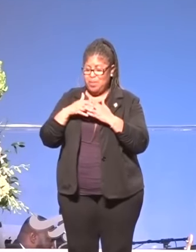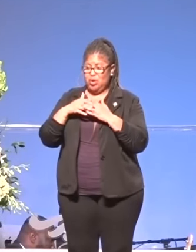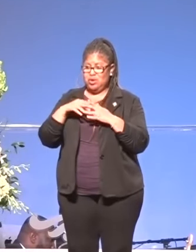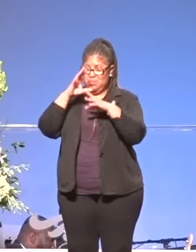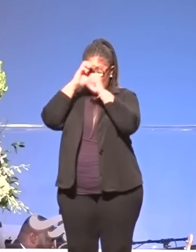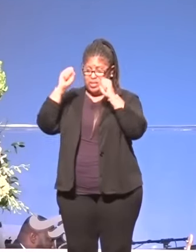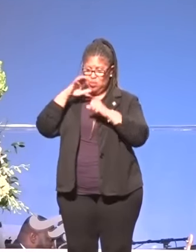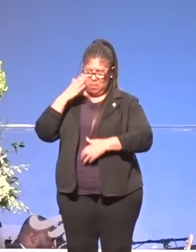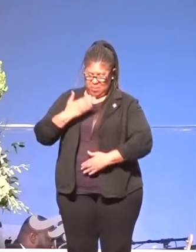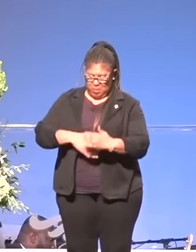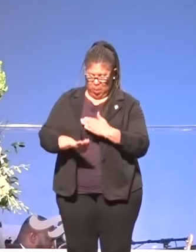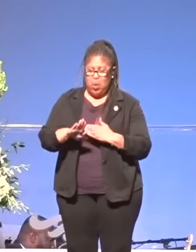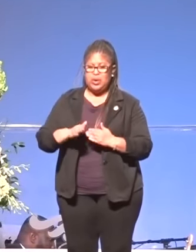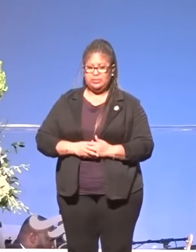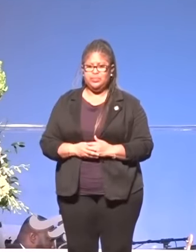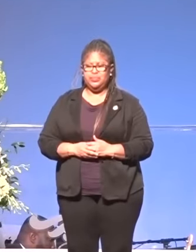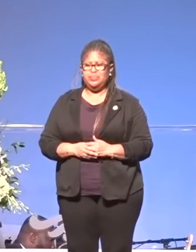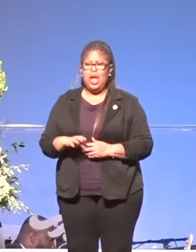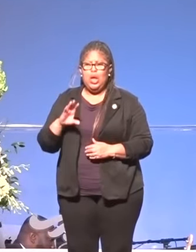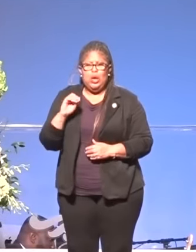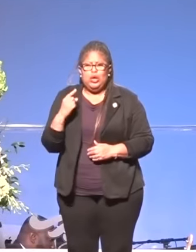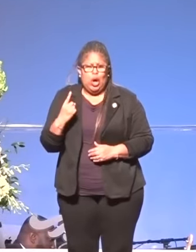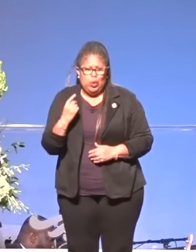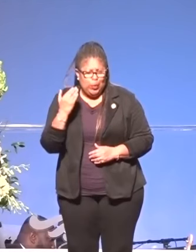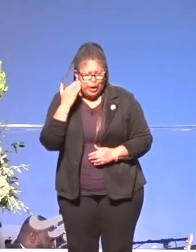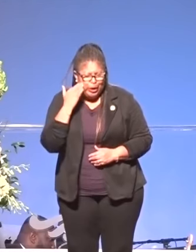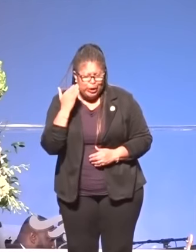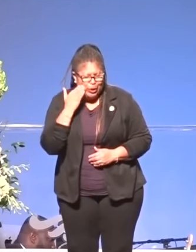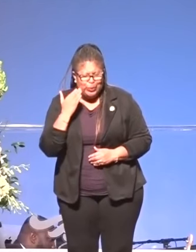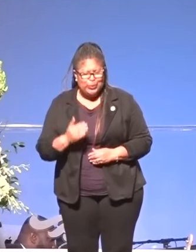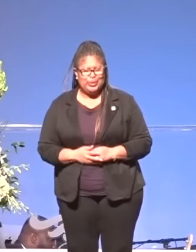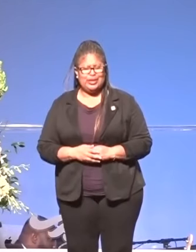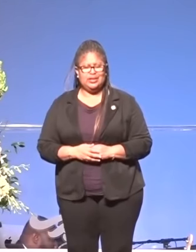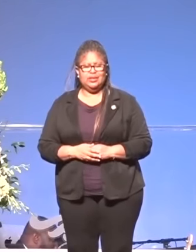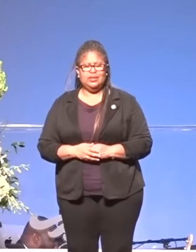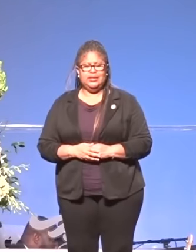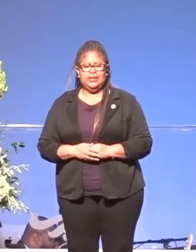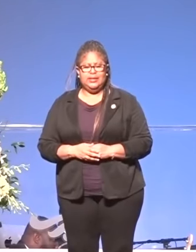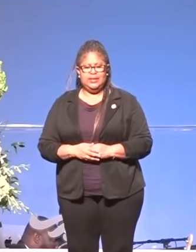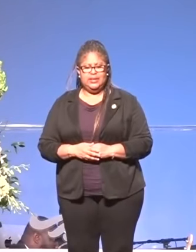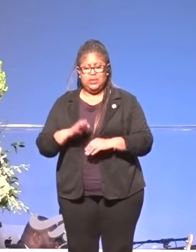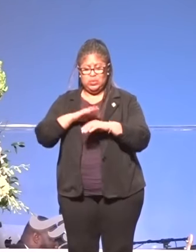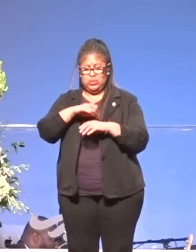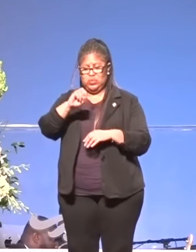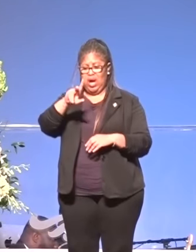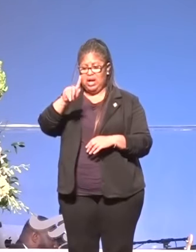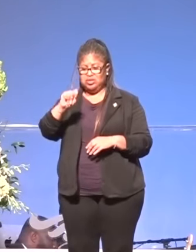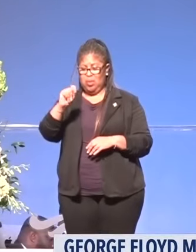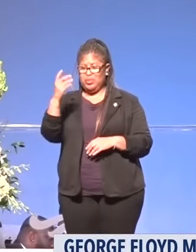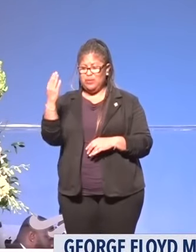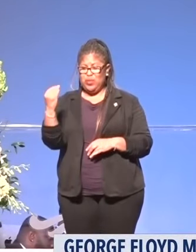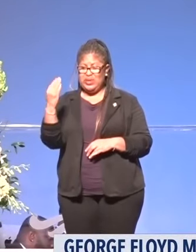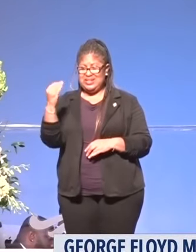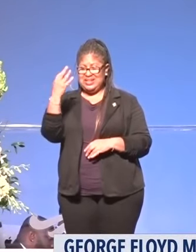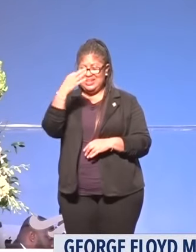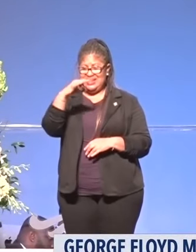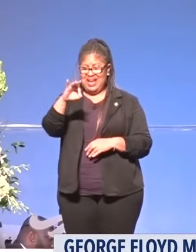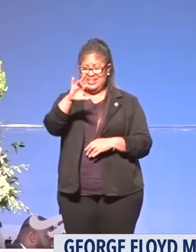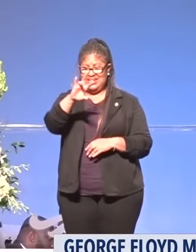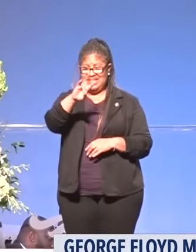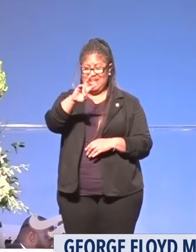born and nobody knew on October the 14th